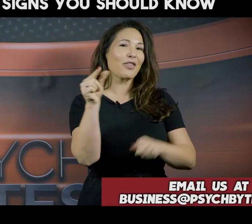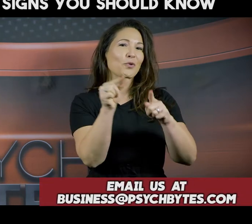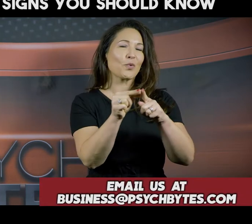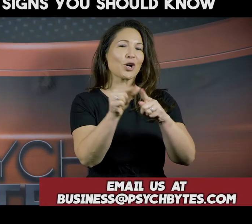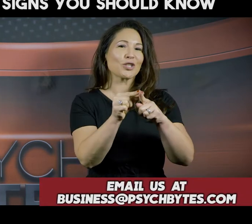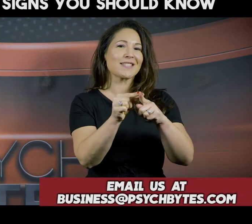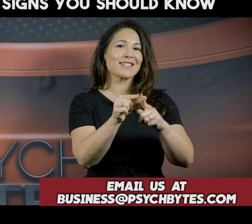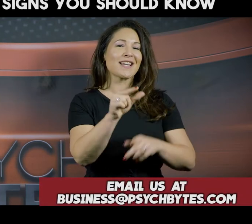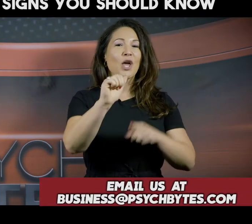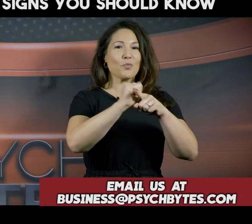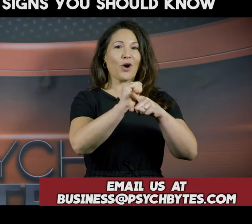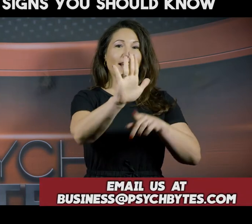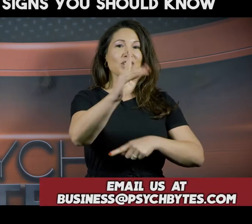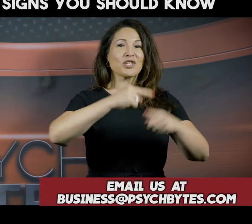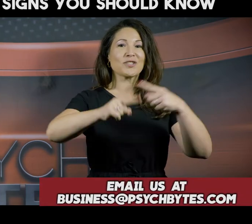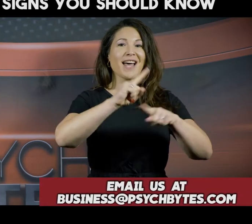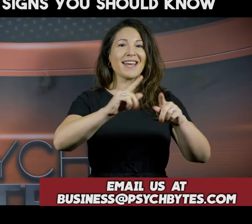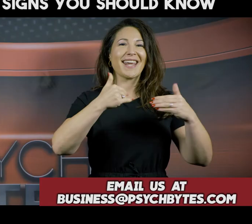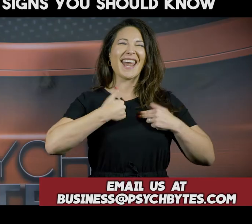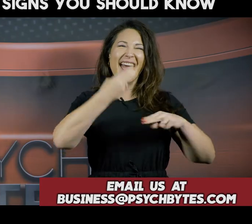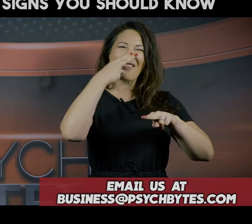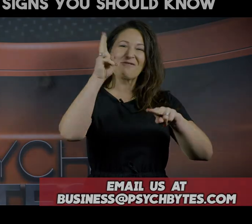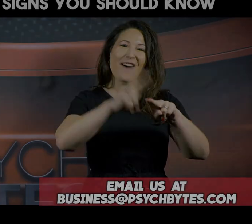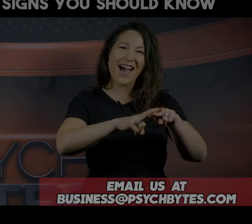other words. Practice your signing and have fun.